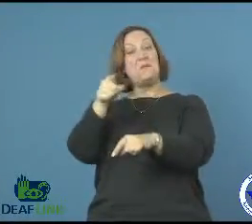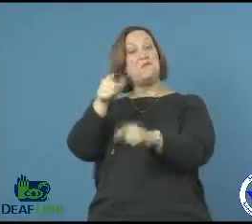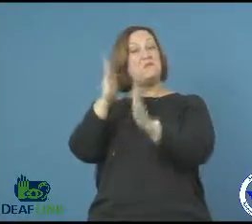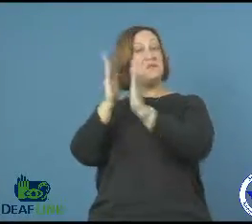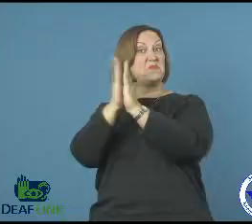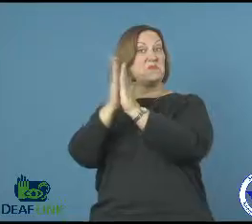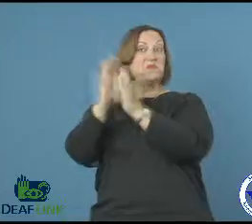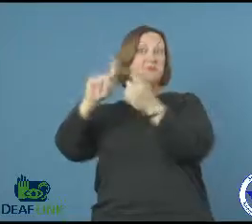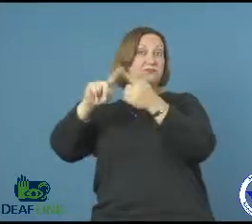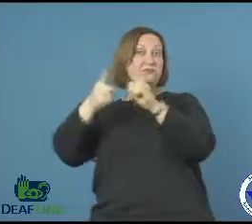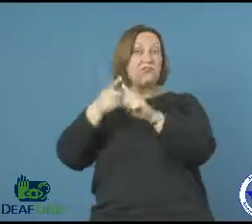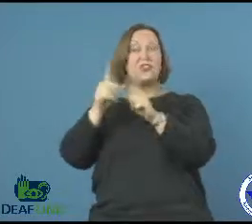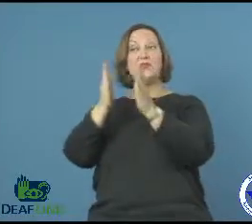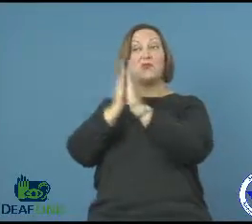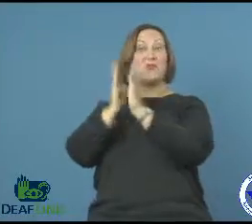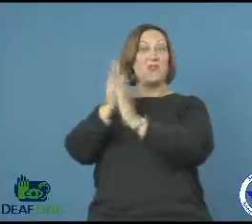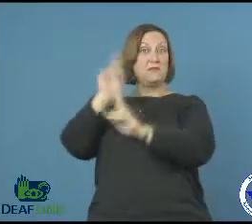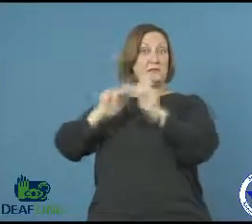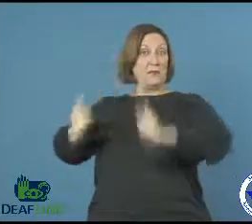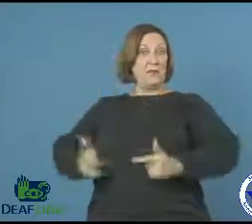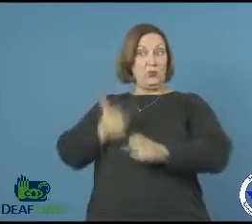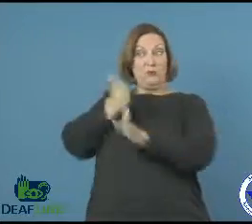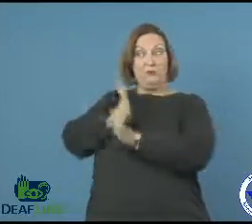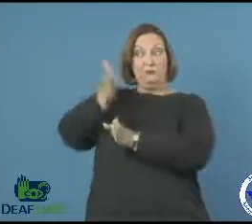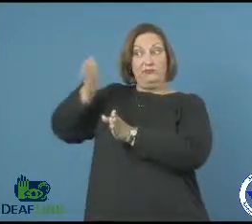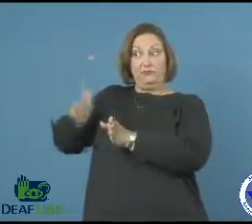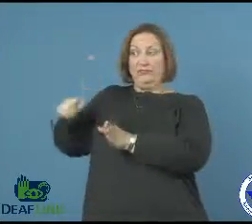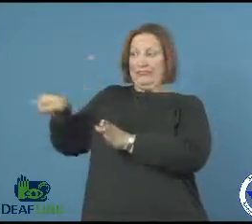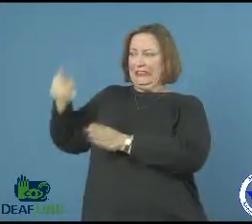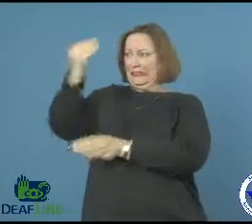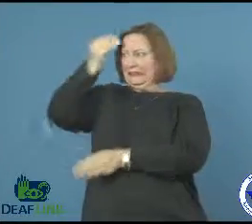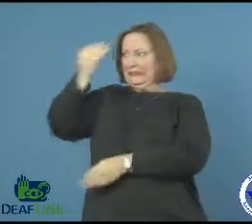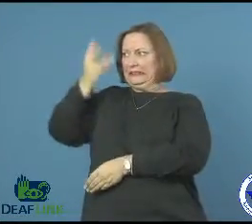and neighbors to keep you informed as well.